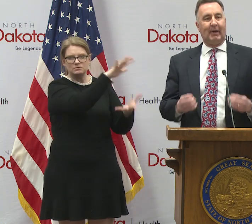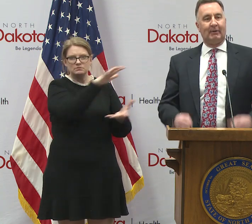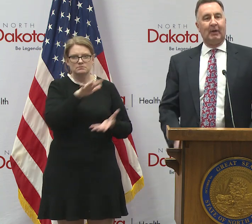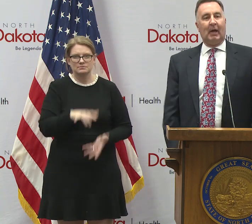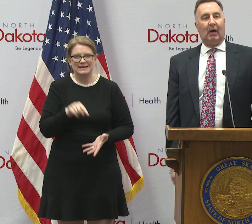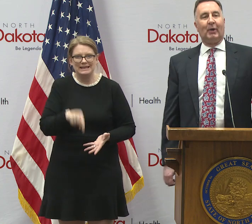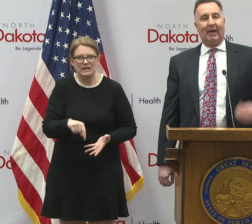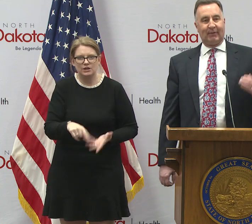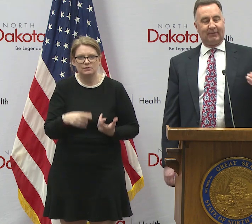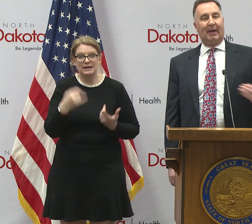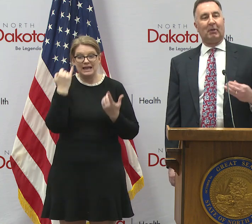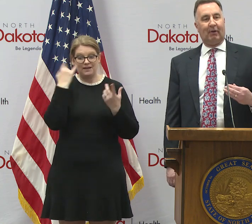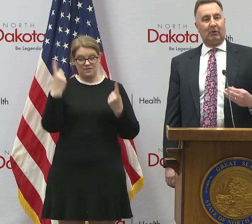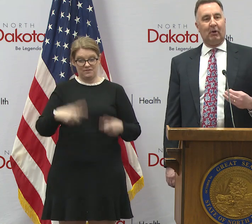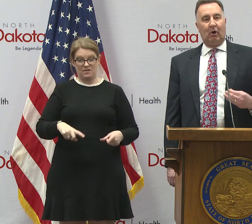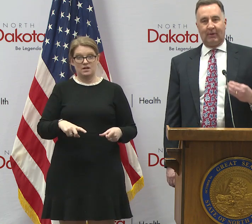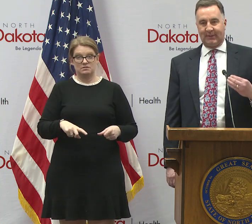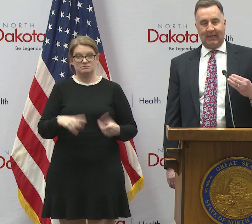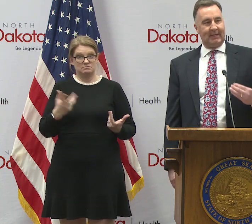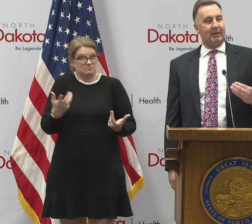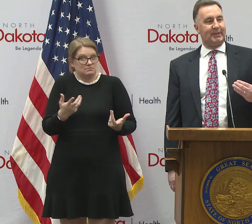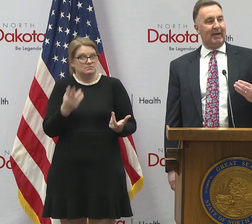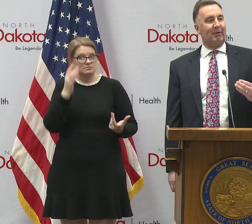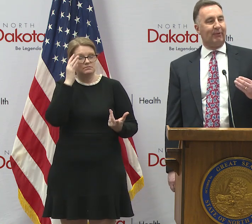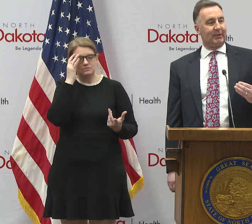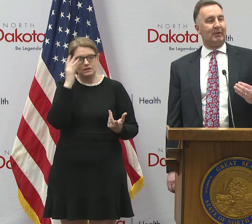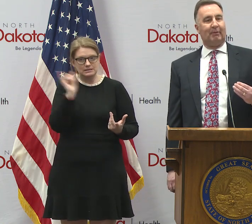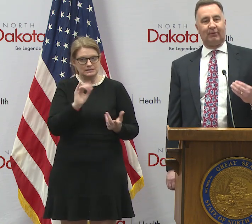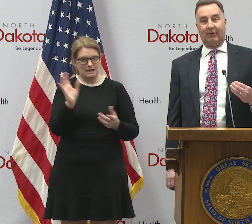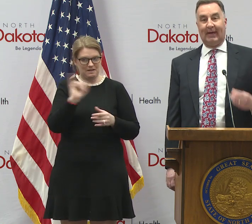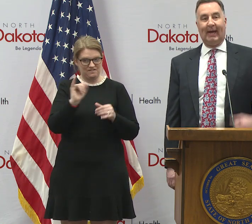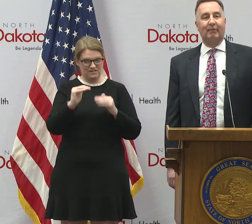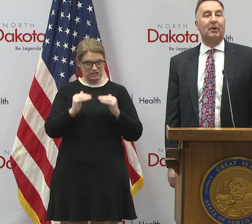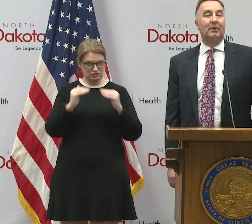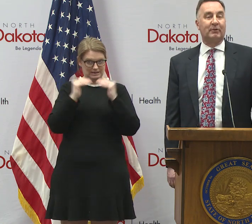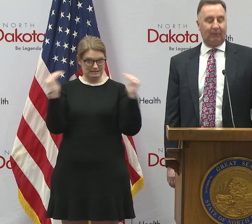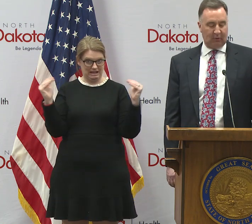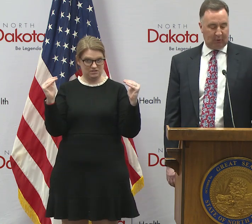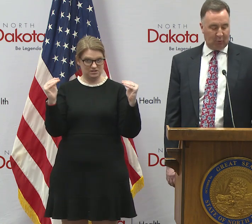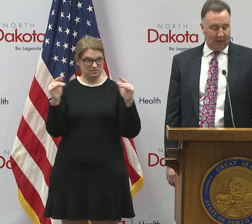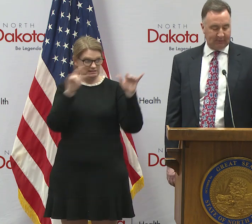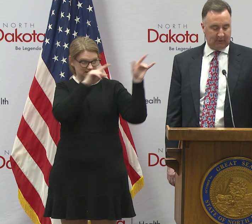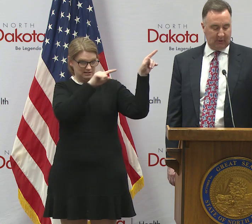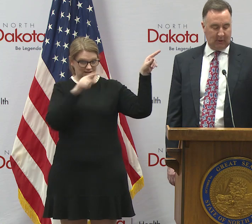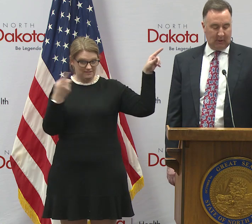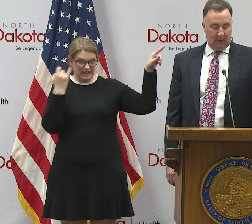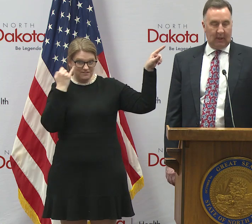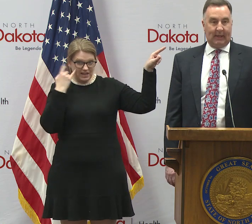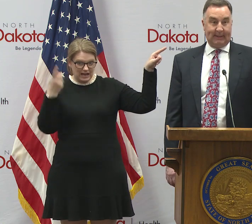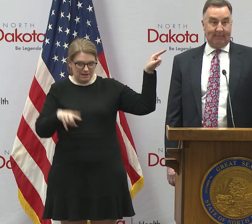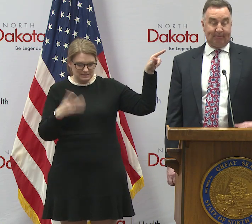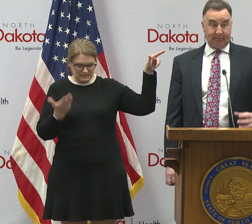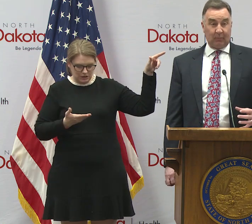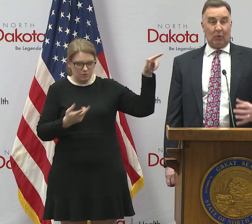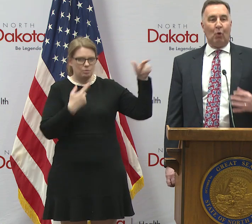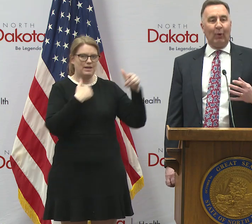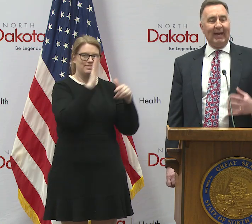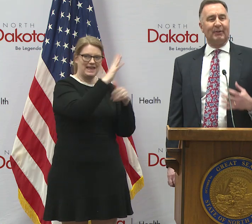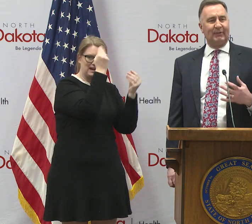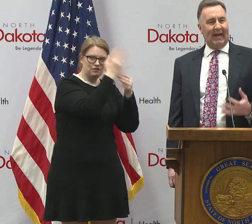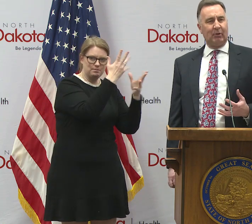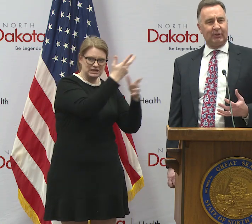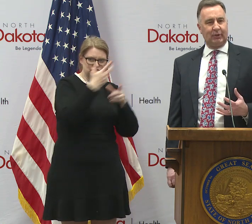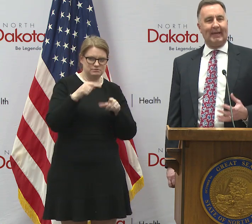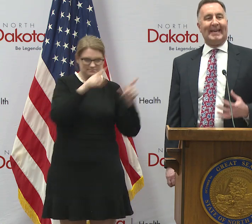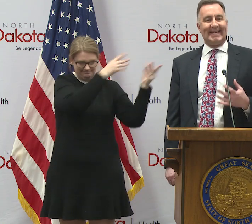in the event we have the same level or the same infection levels as they have in the Pacific Northwest. We